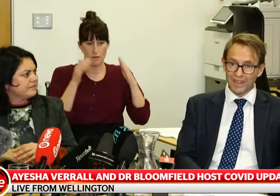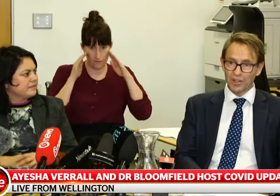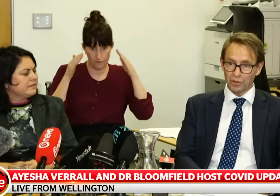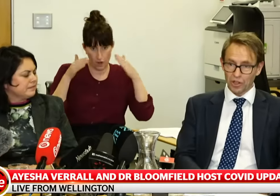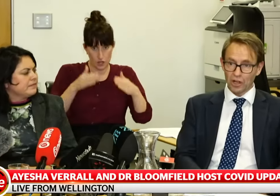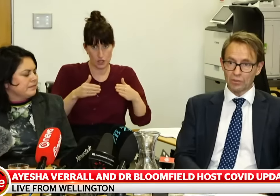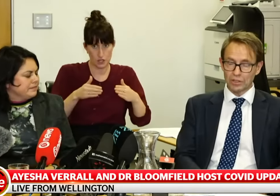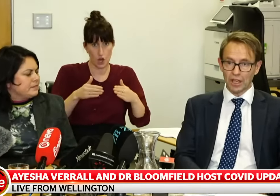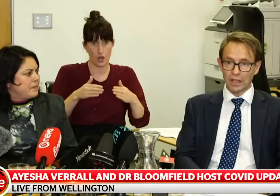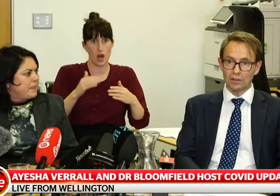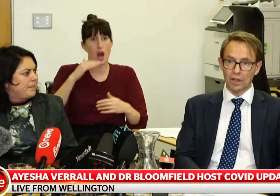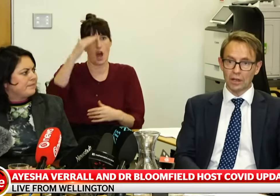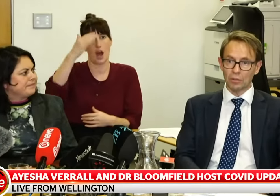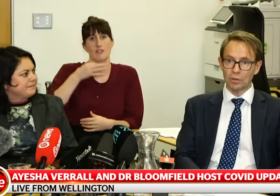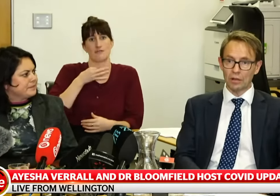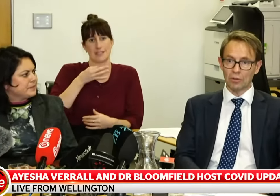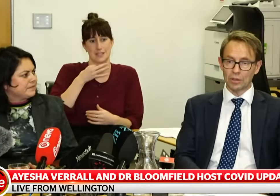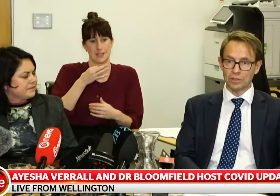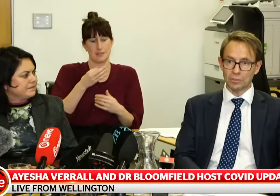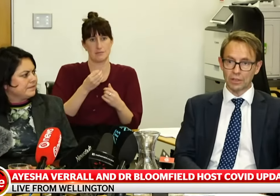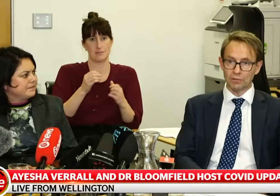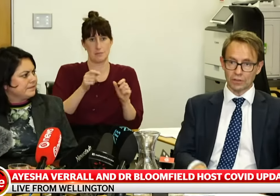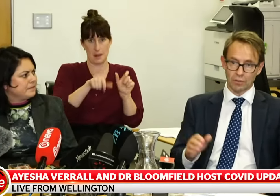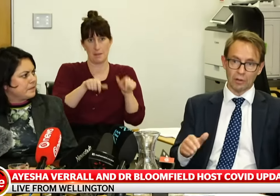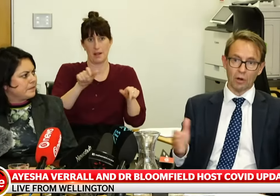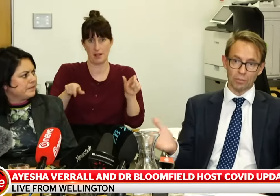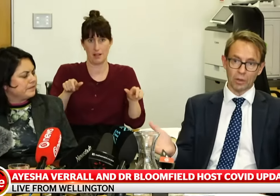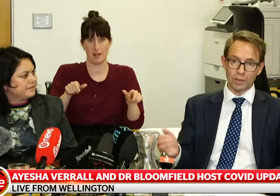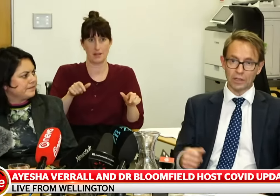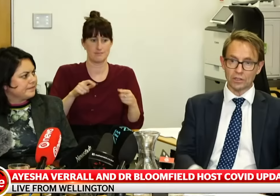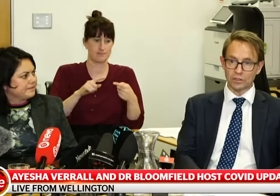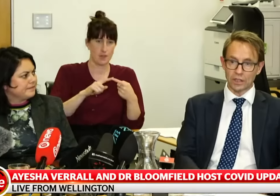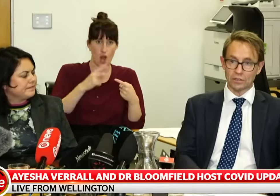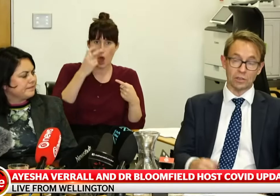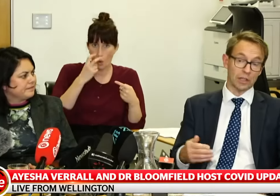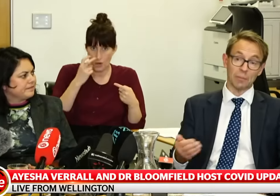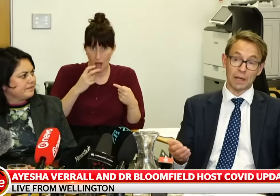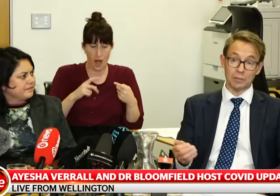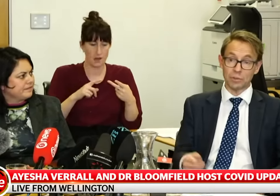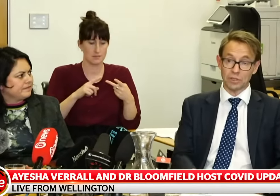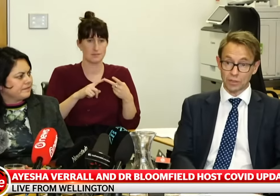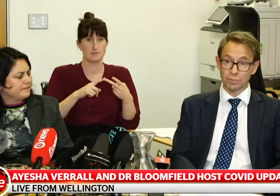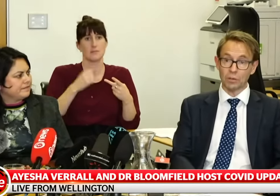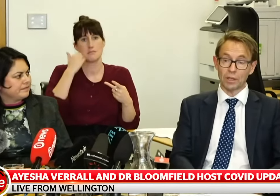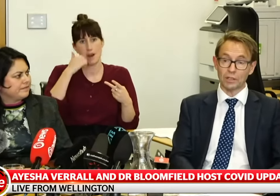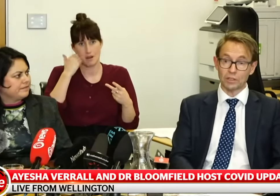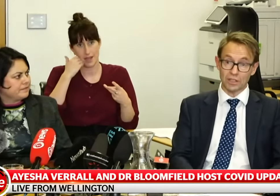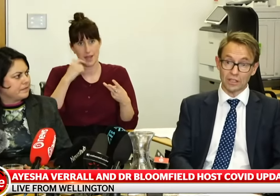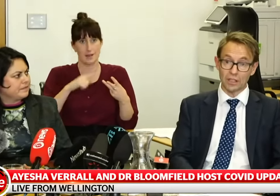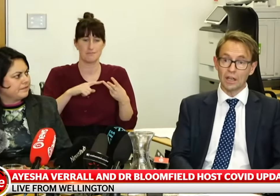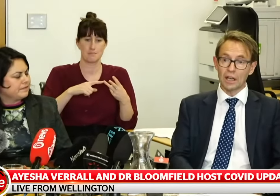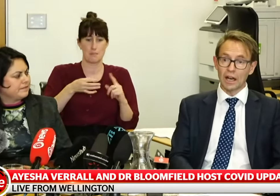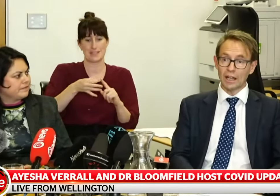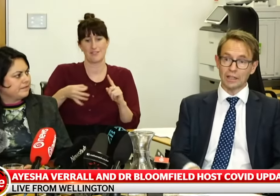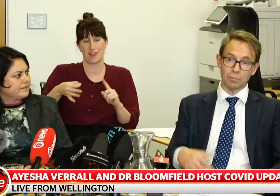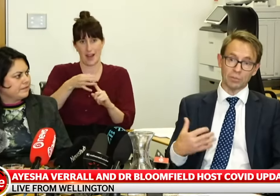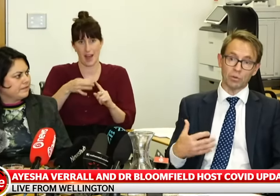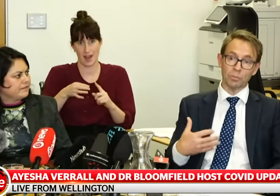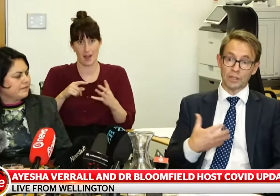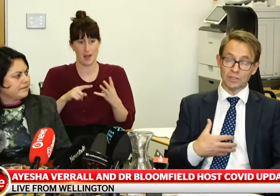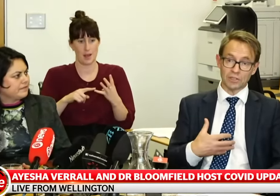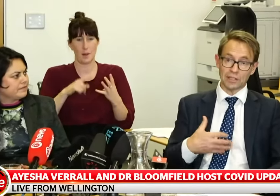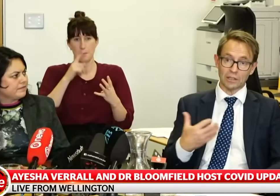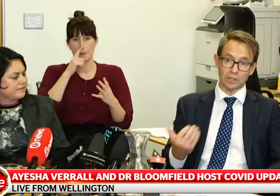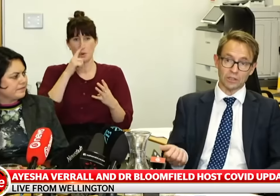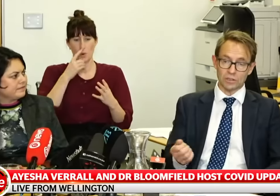populations who are at higher risk and who have the most to benefit, so our older populations and certainly our Māori and Pacifica populations and people